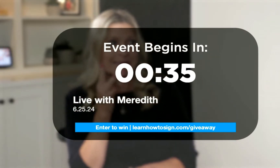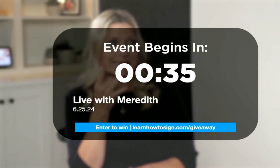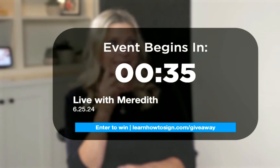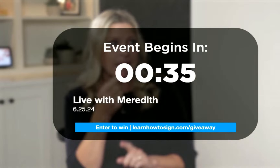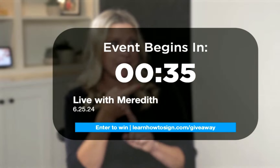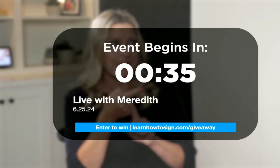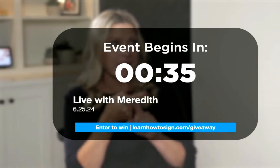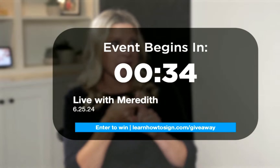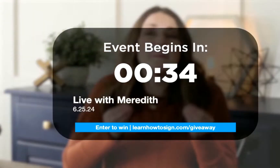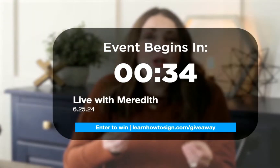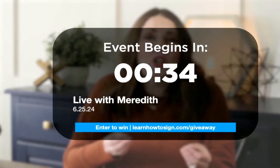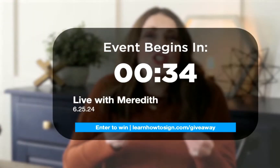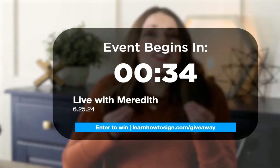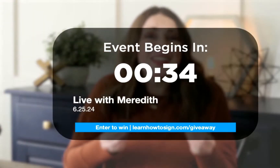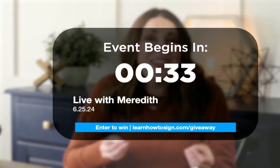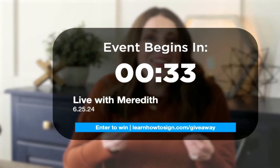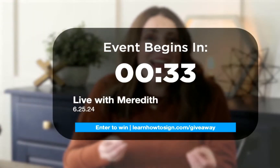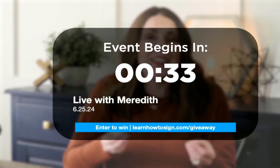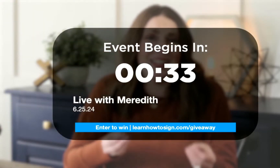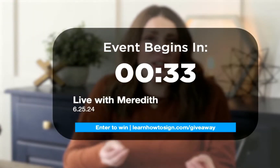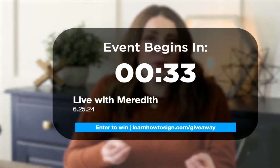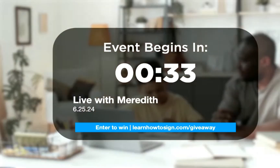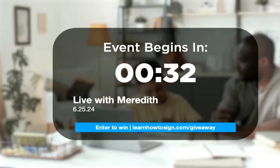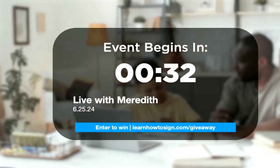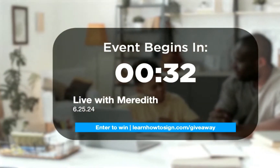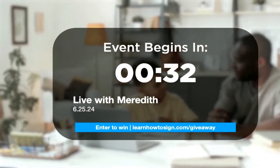The feelings that I know.